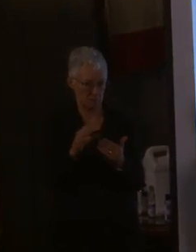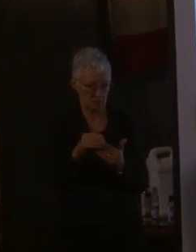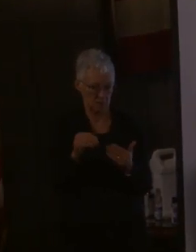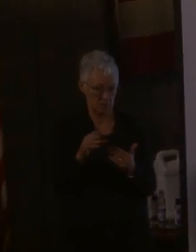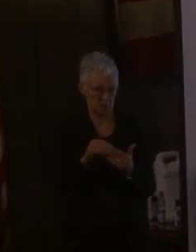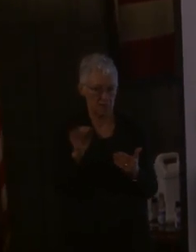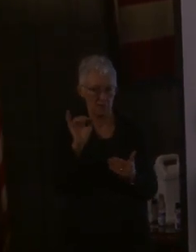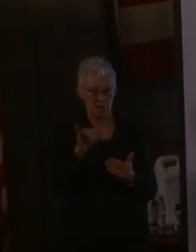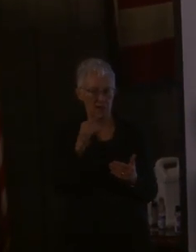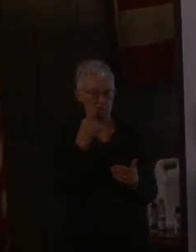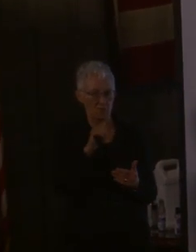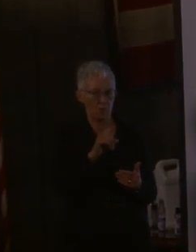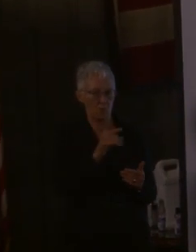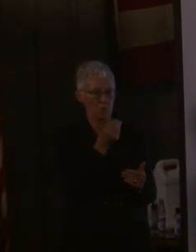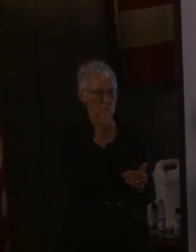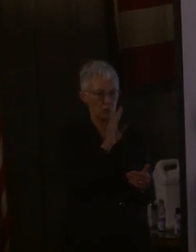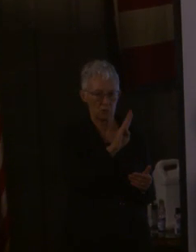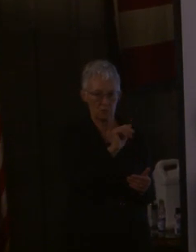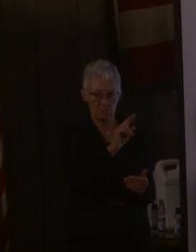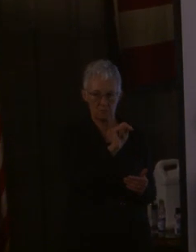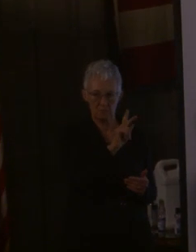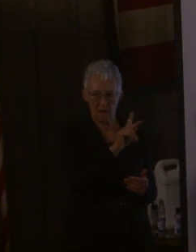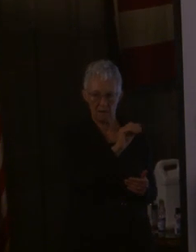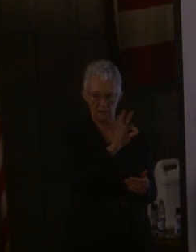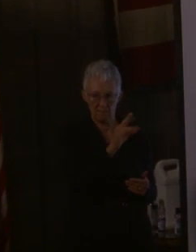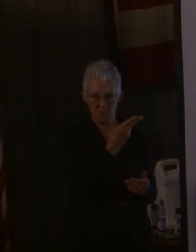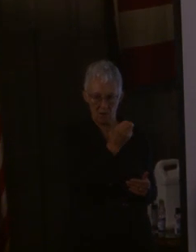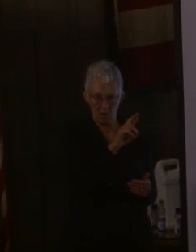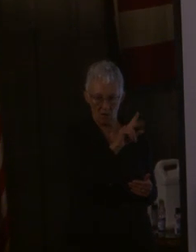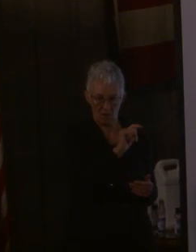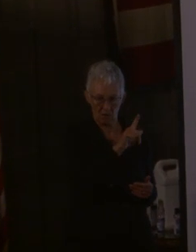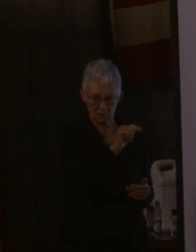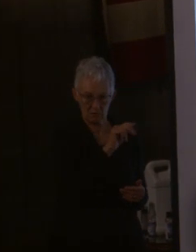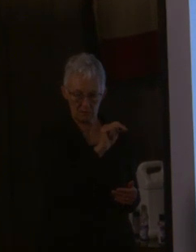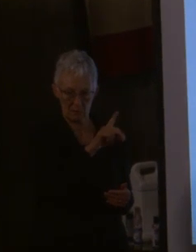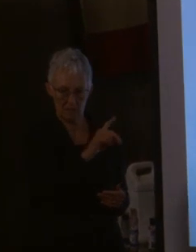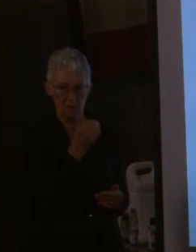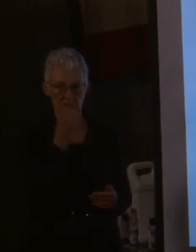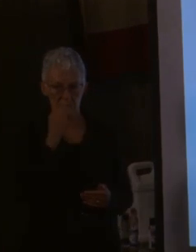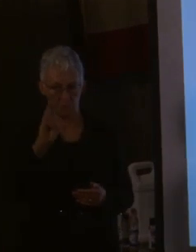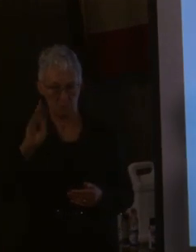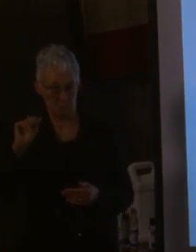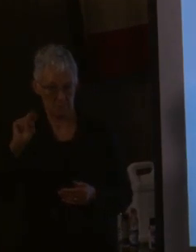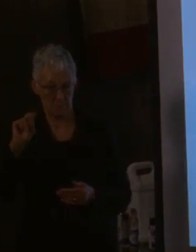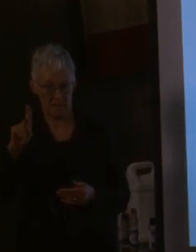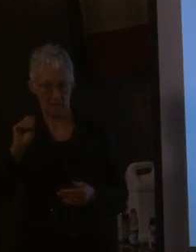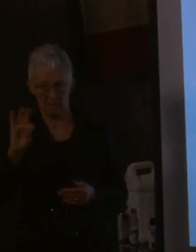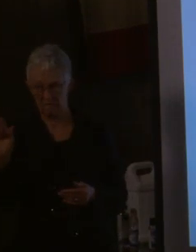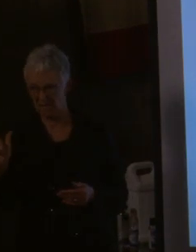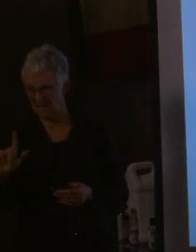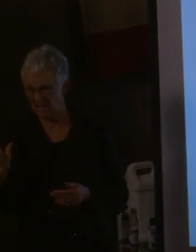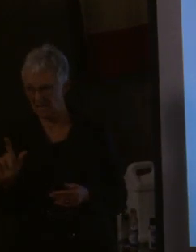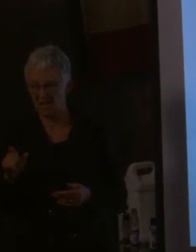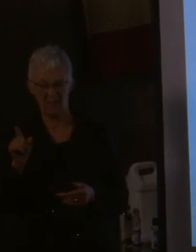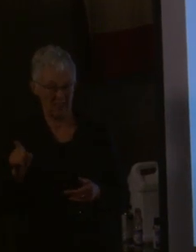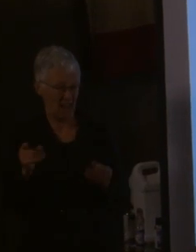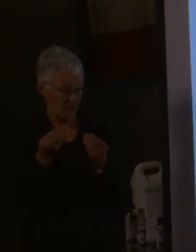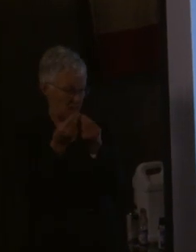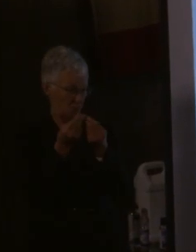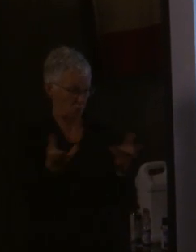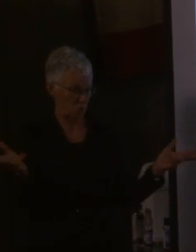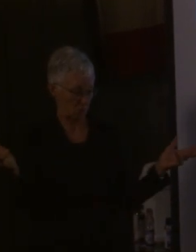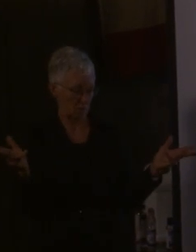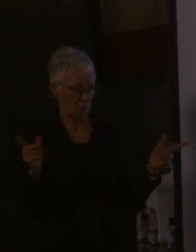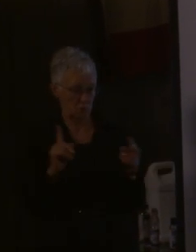Bank of the Heartland and Food Bank of Lincoln, who manage statewide distribution of more than 200